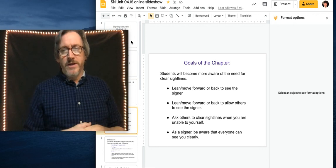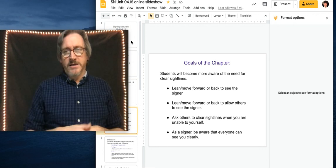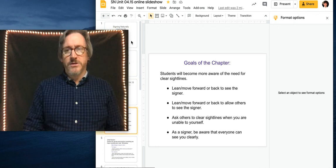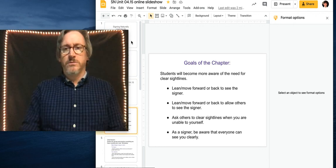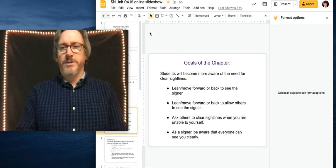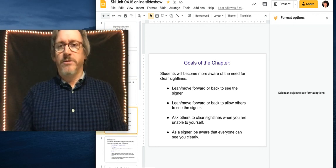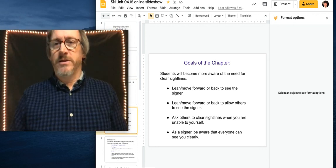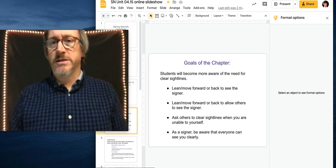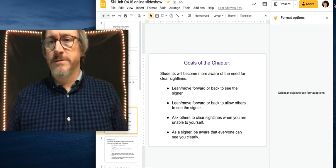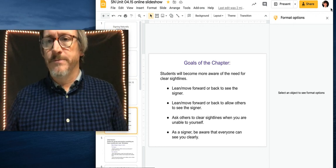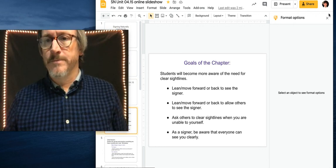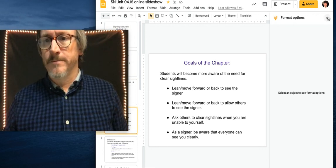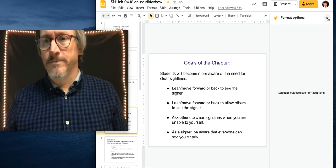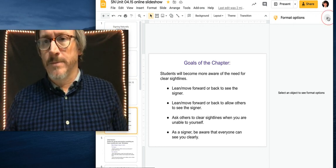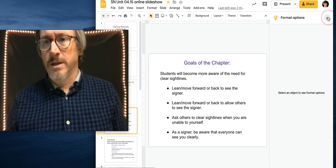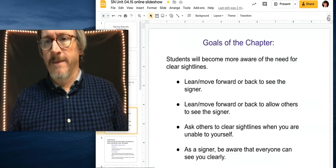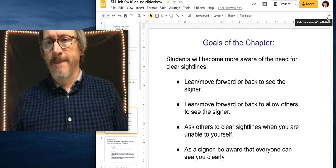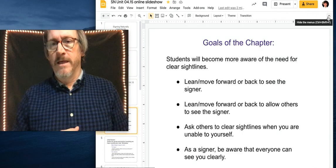The next, let me get rid of this.